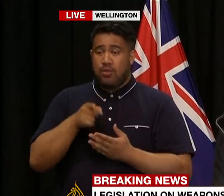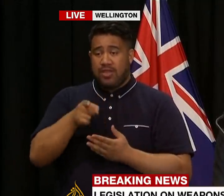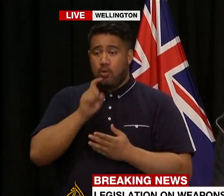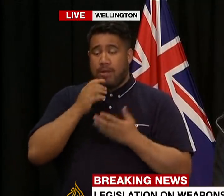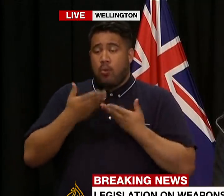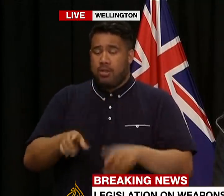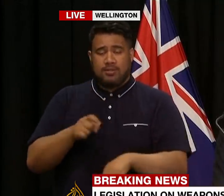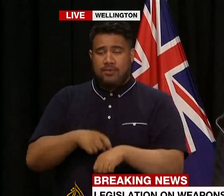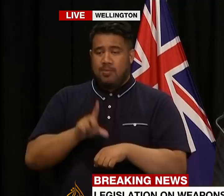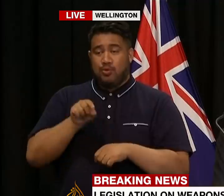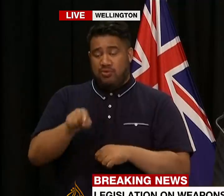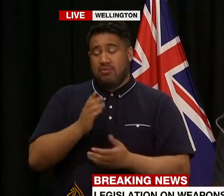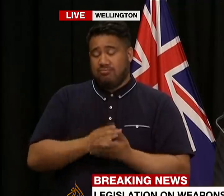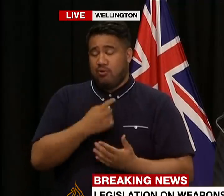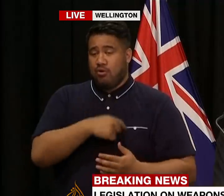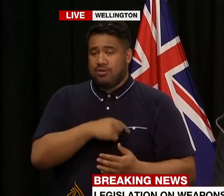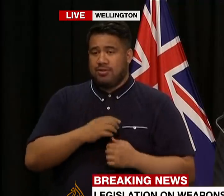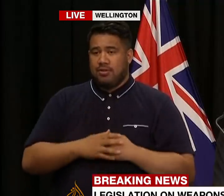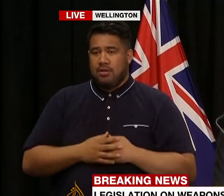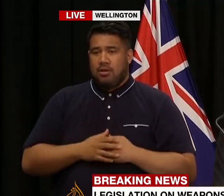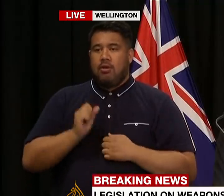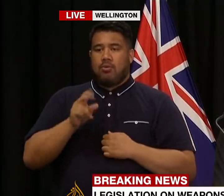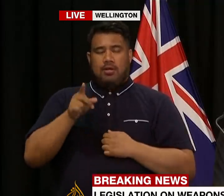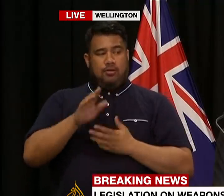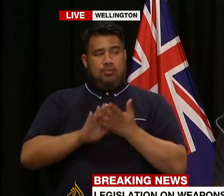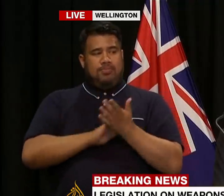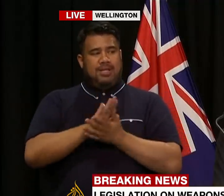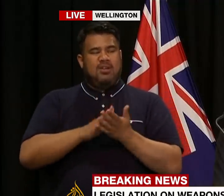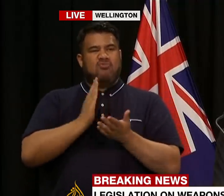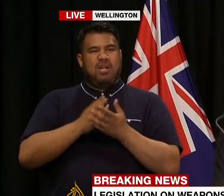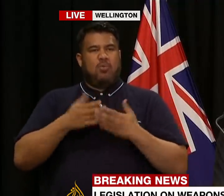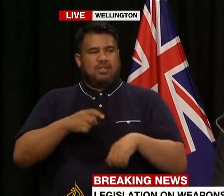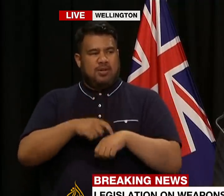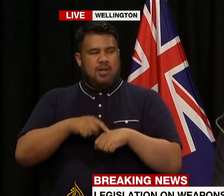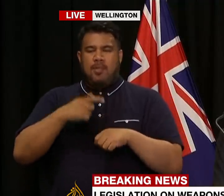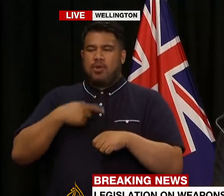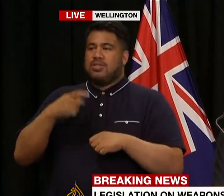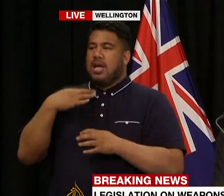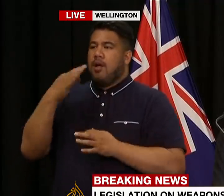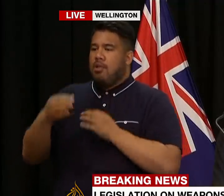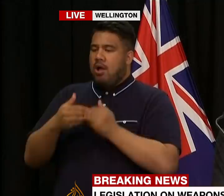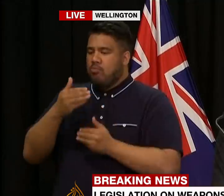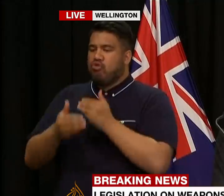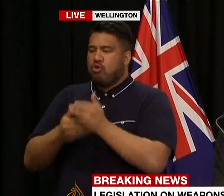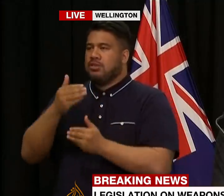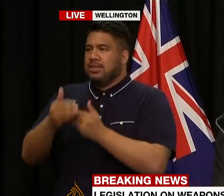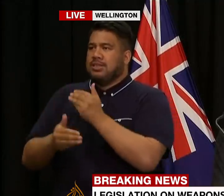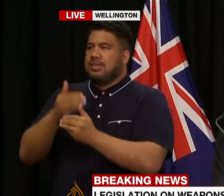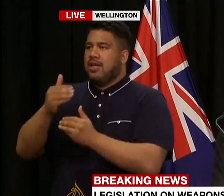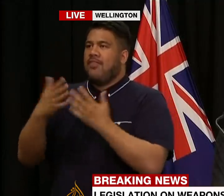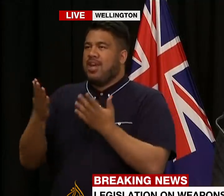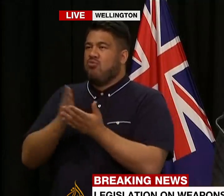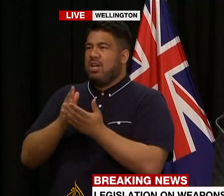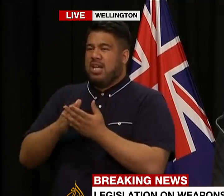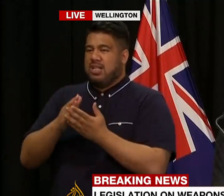pointless exercise. So it's more of the fact that it would take people too long to get it, and by the time they got it, it would be too late, rather than any substantial